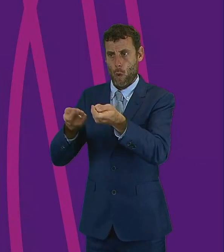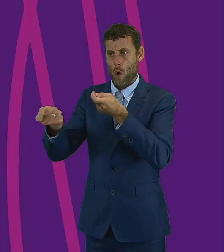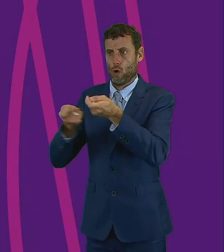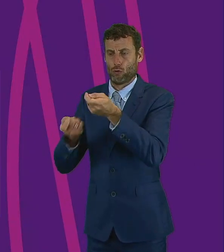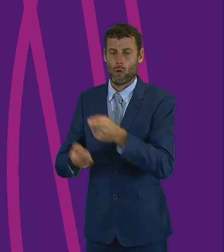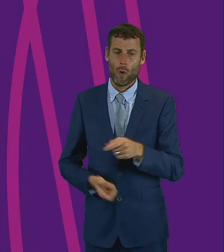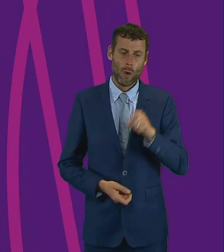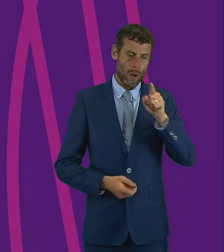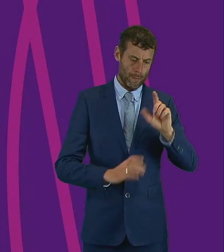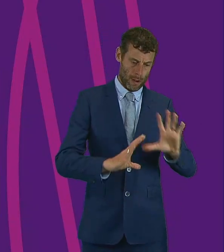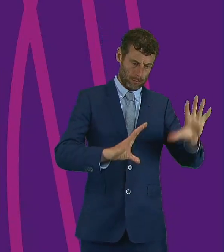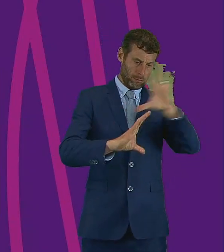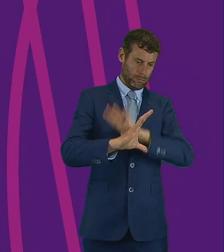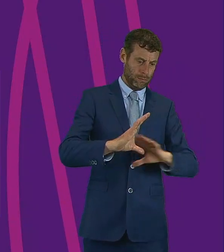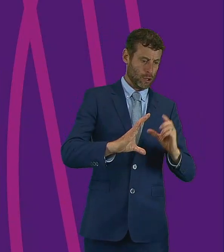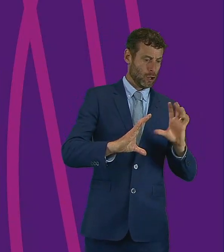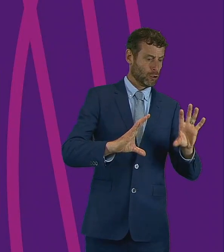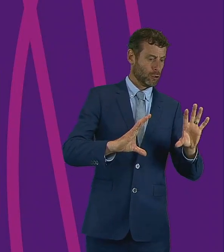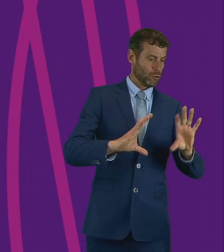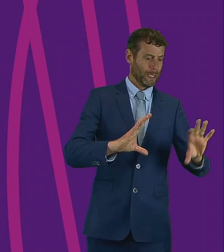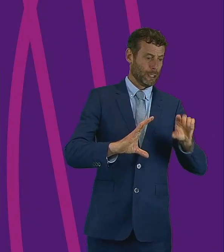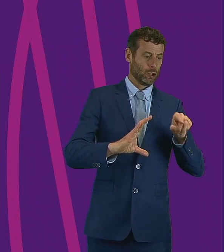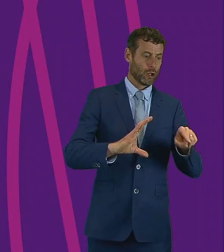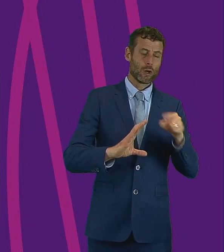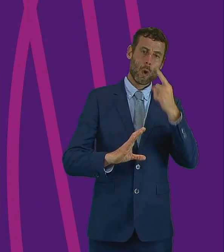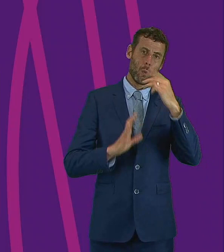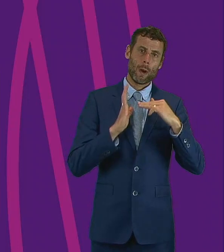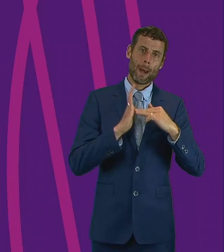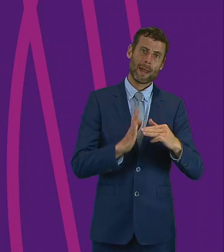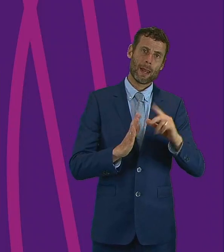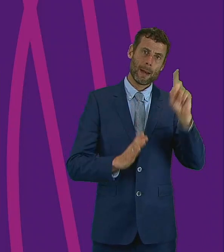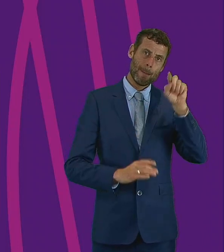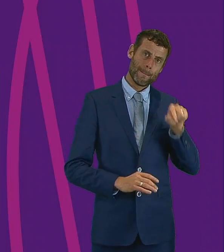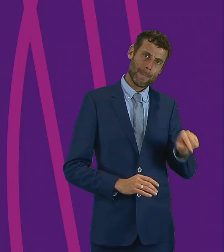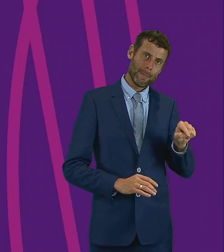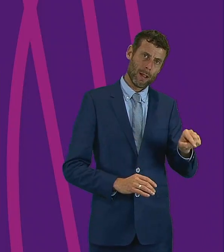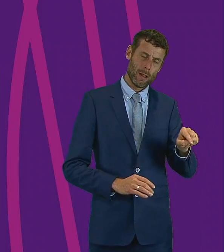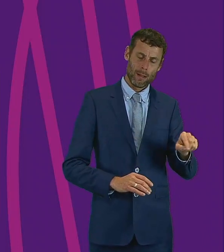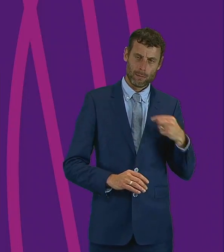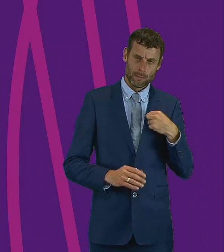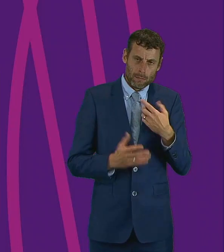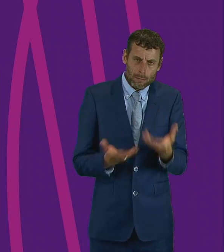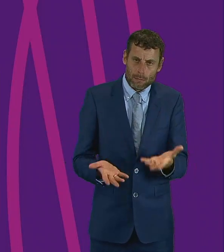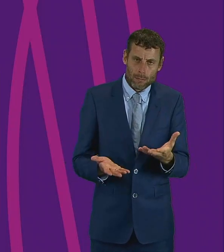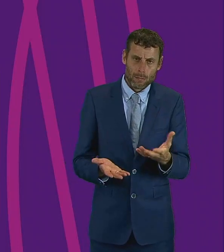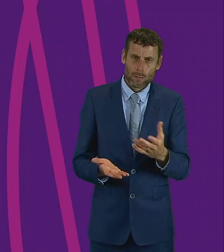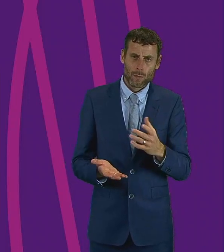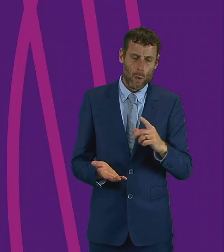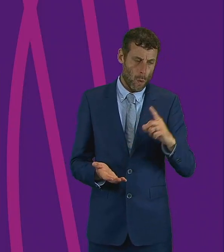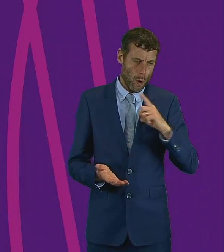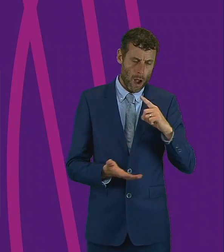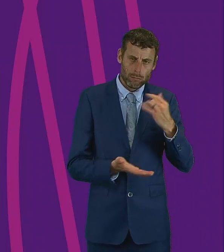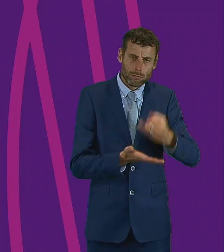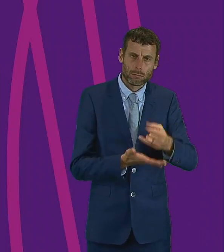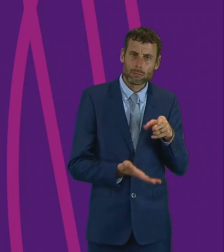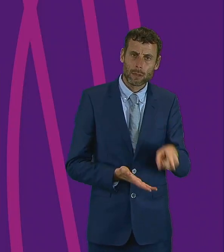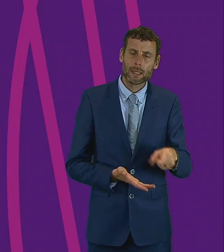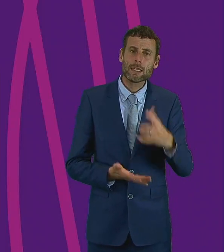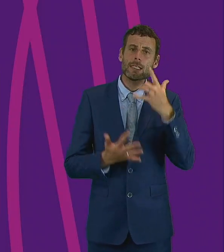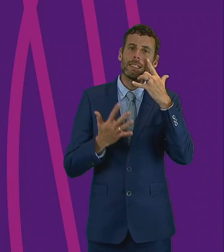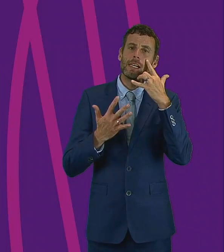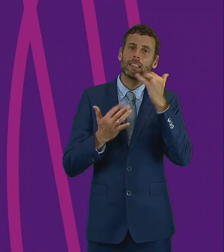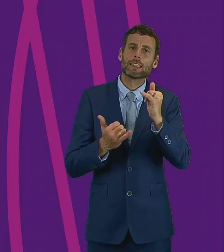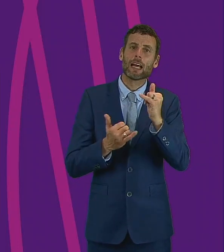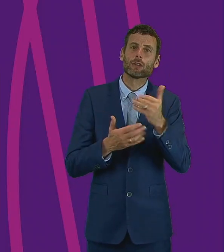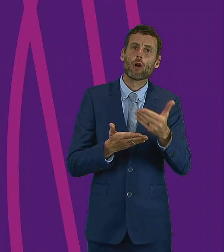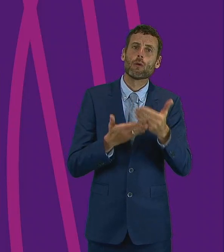region of almost 1 million people. So I wonder what we are not getting right. Test and Protect was supposed to drive the virus